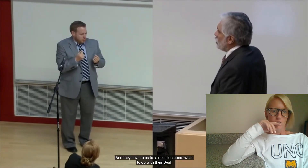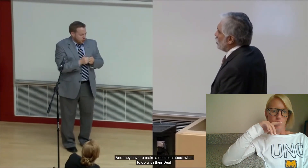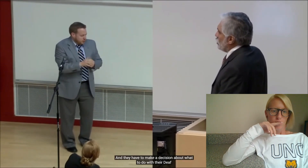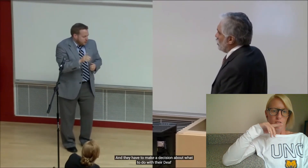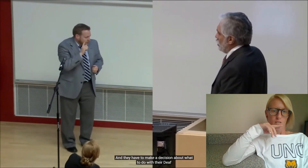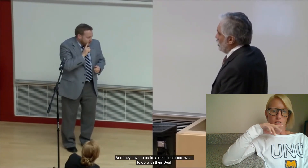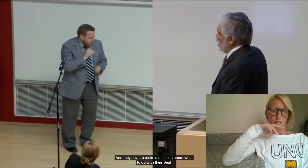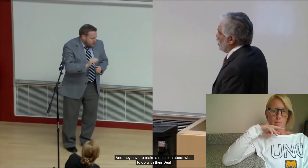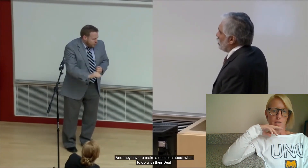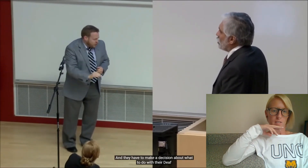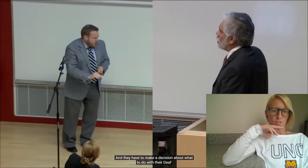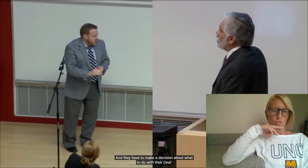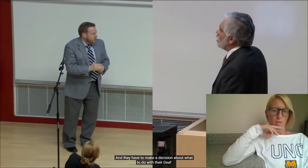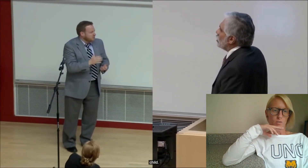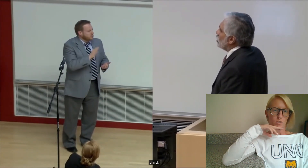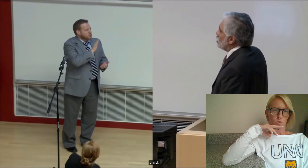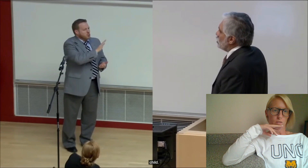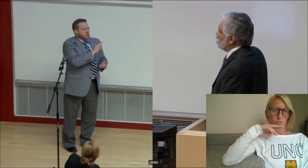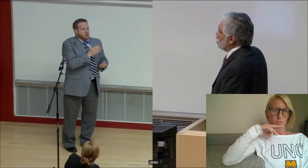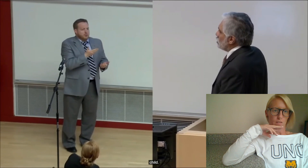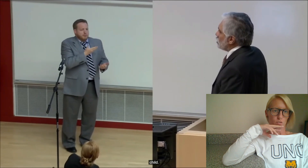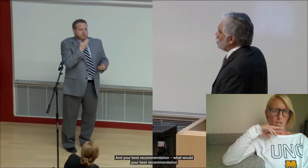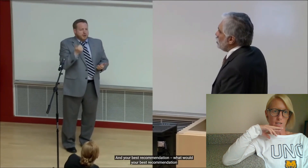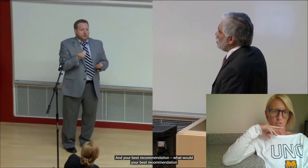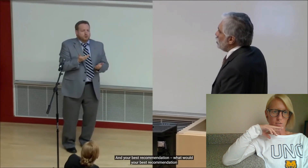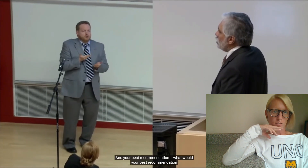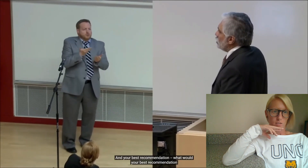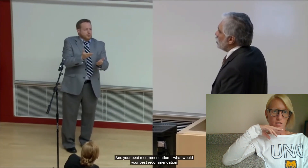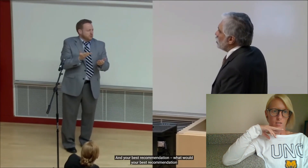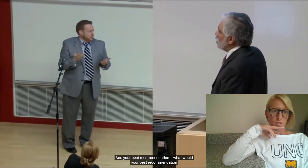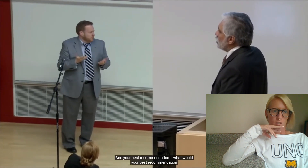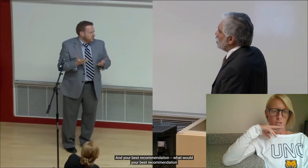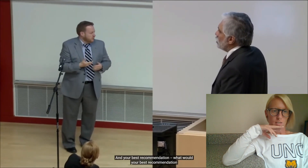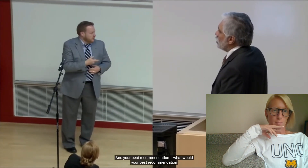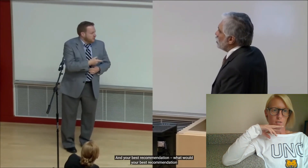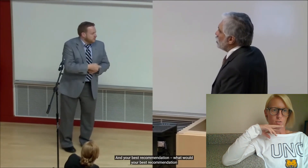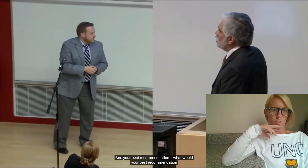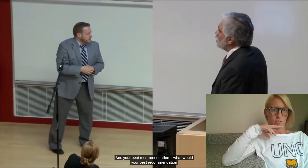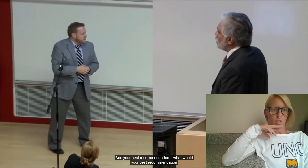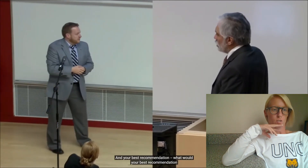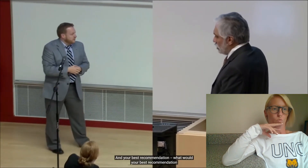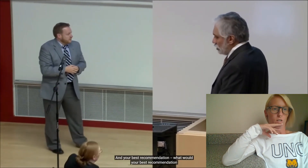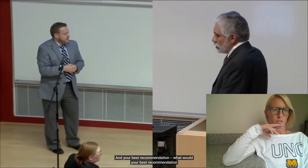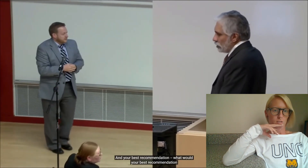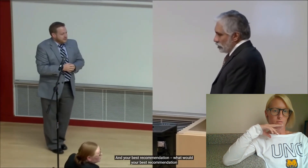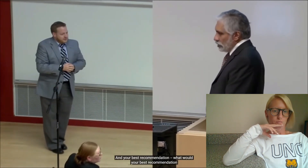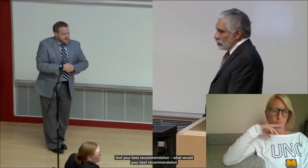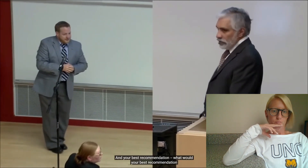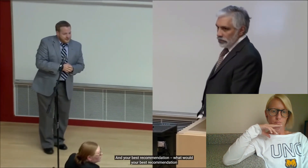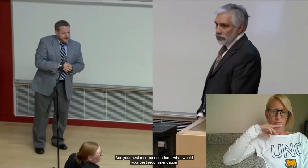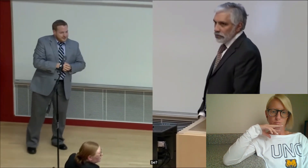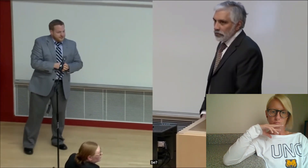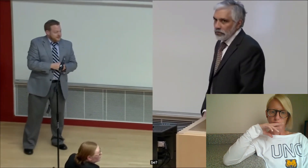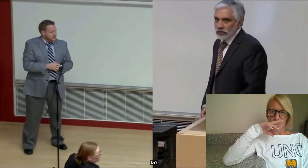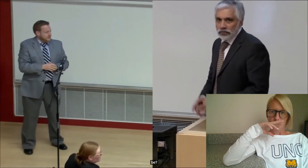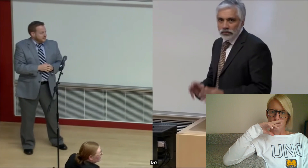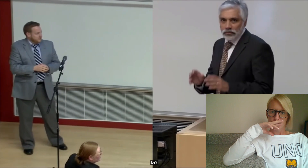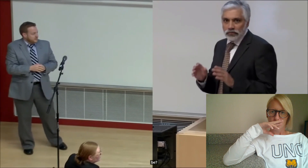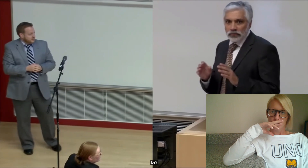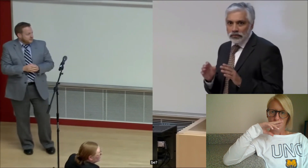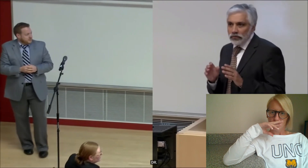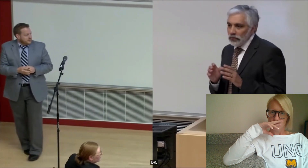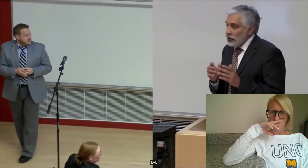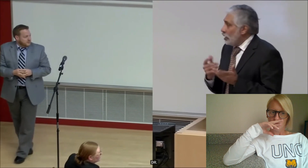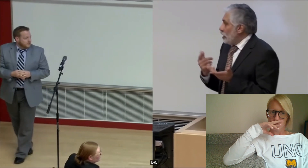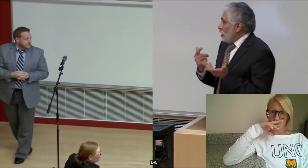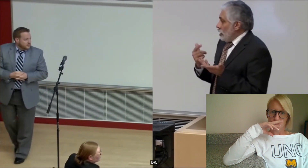have to make a decision about what to do with their deaf child. Their deaf child. And your best recommendation, what would your suggest best recommendation be?